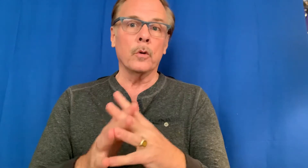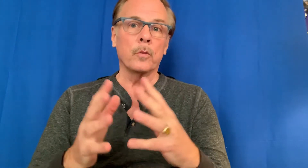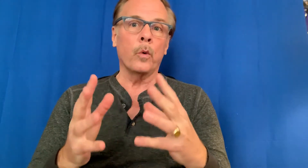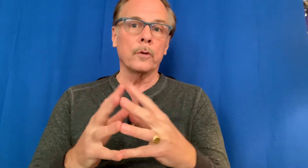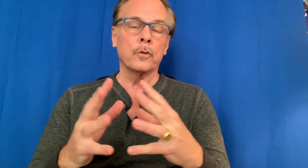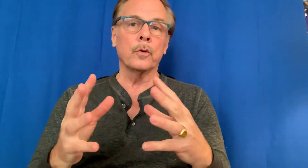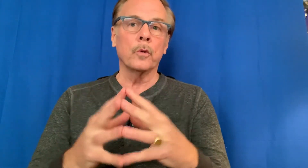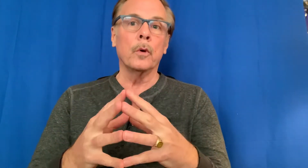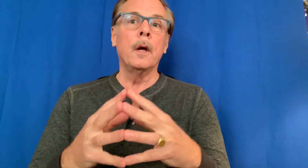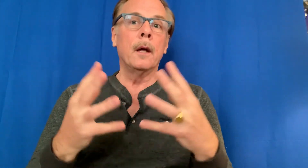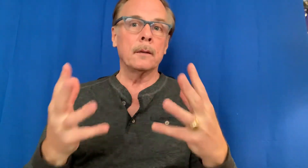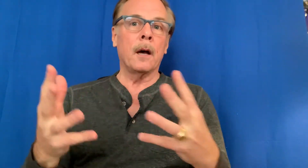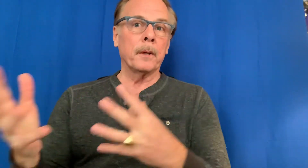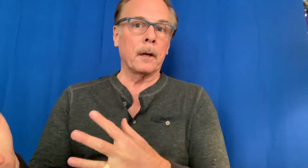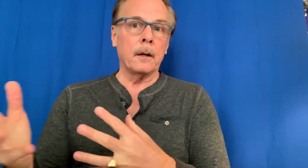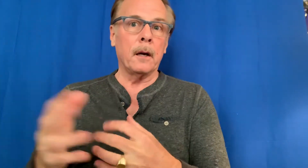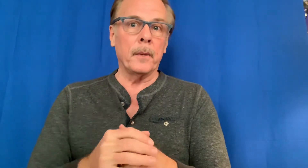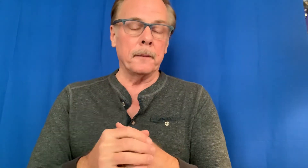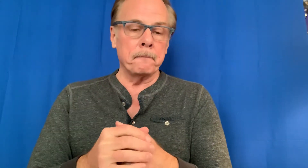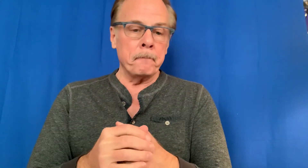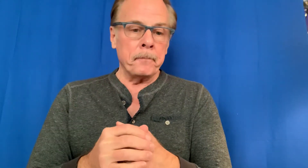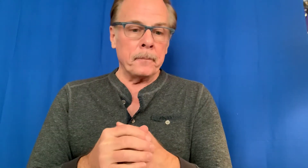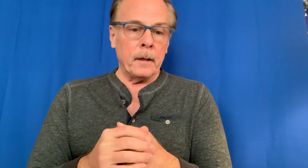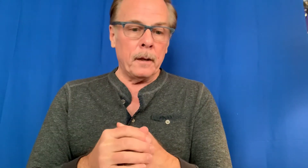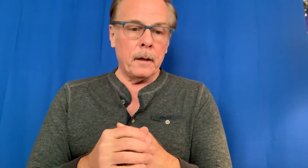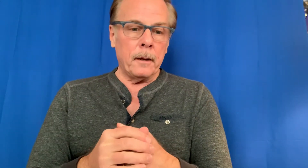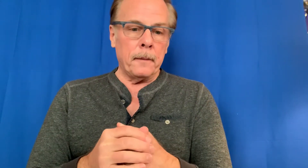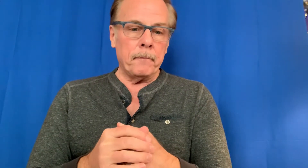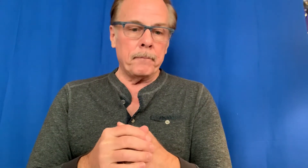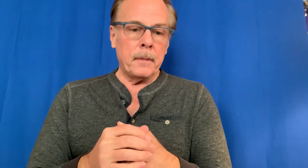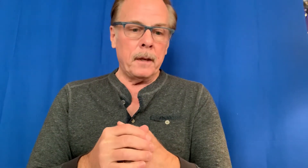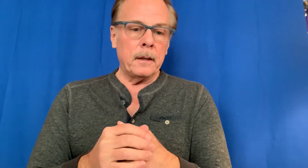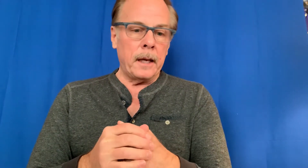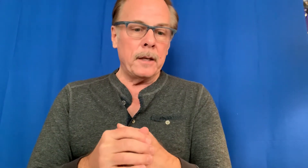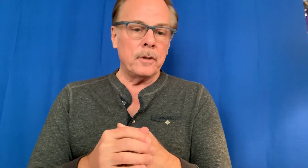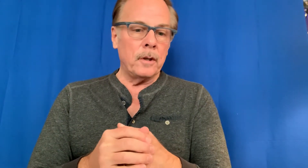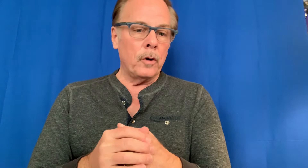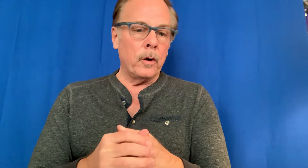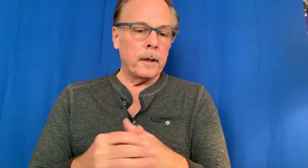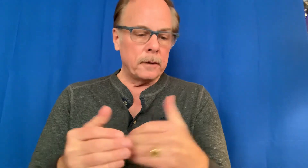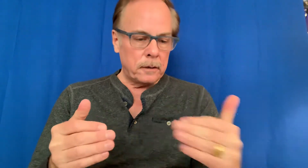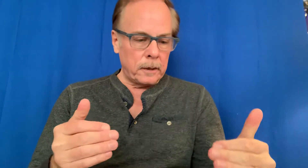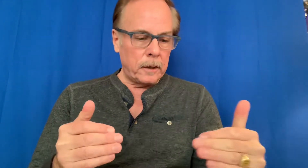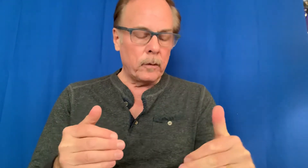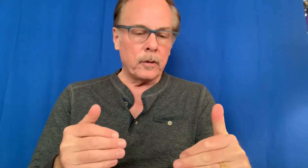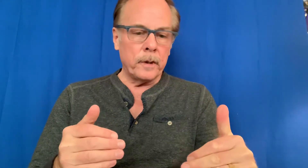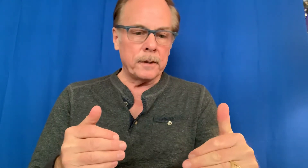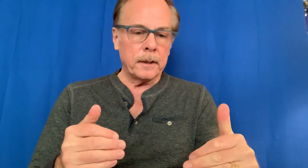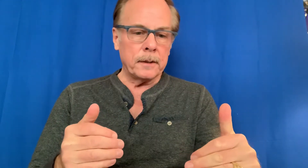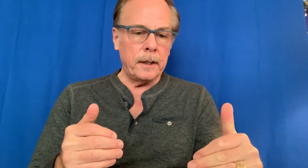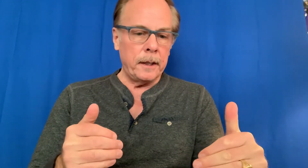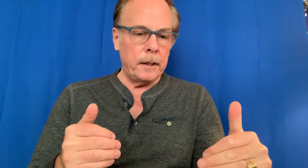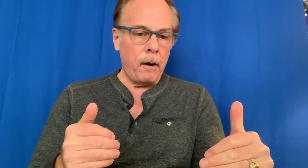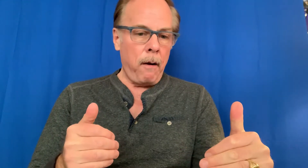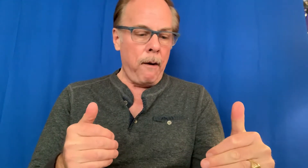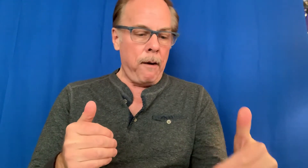one true topic and comment. Engaging the audience, again on 3:16,